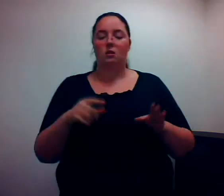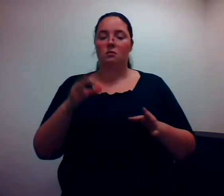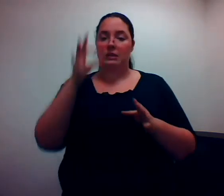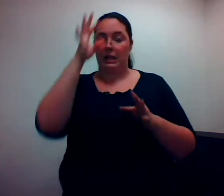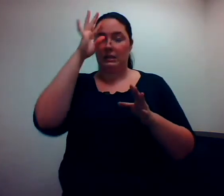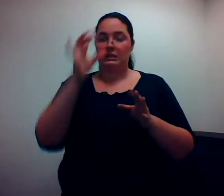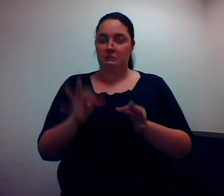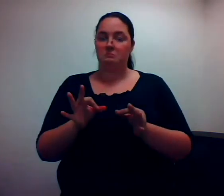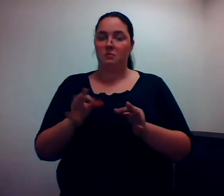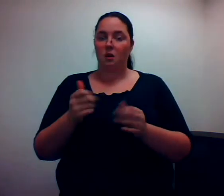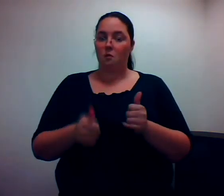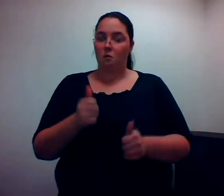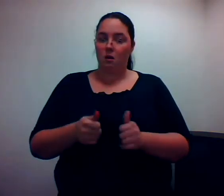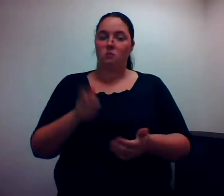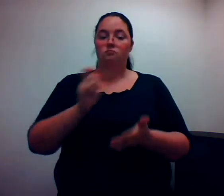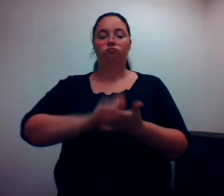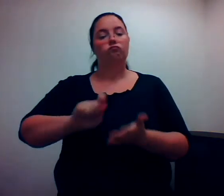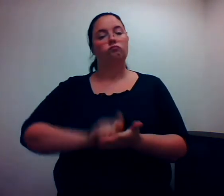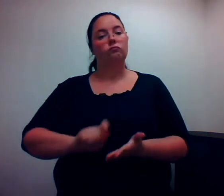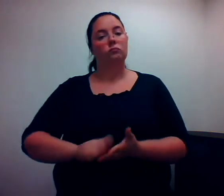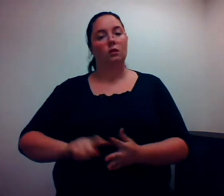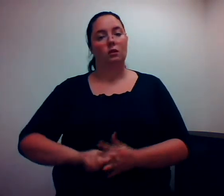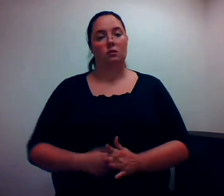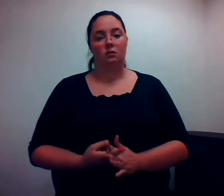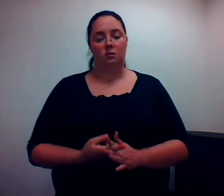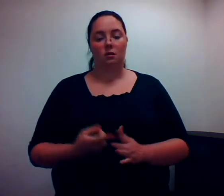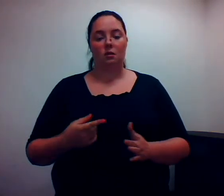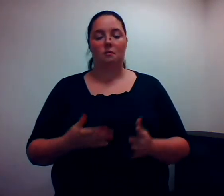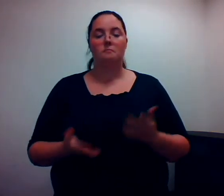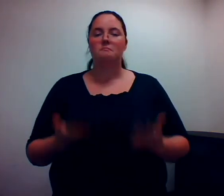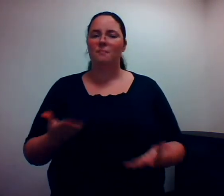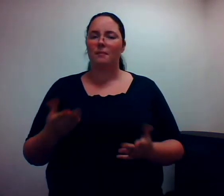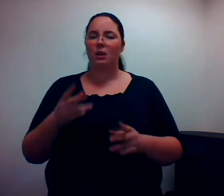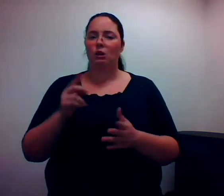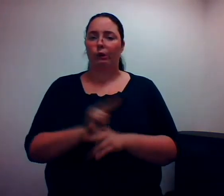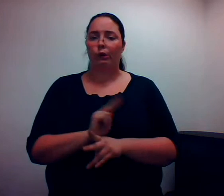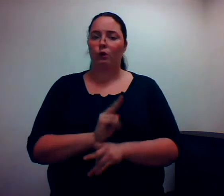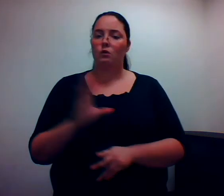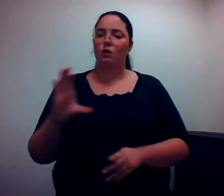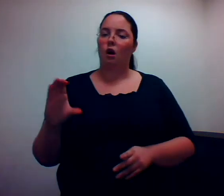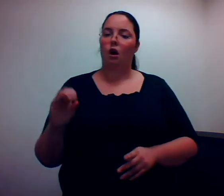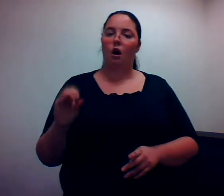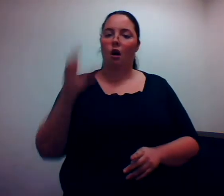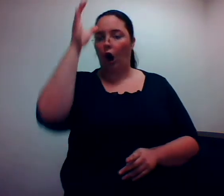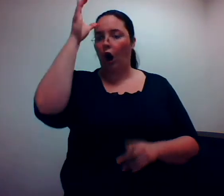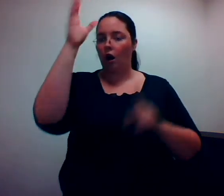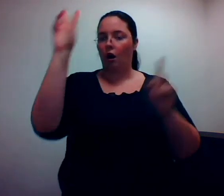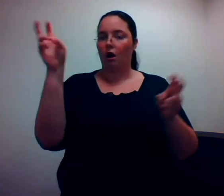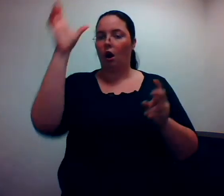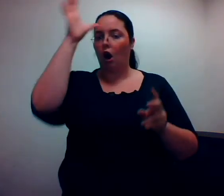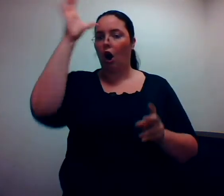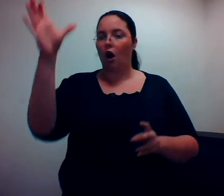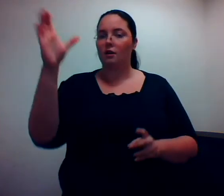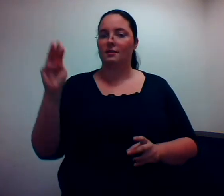on in class, like concept mapping. Maybe they'll go find the article, draw a concept map of that article, which means